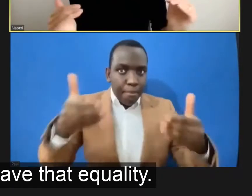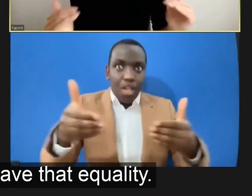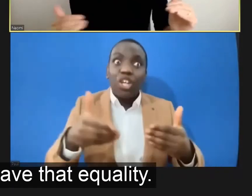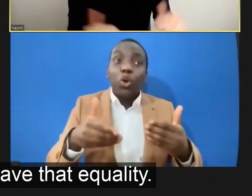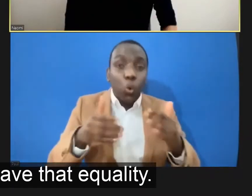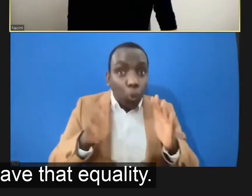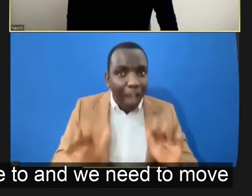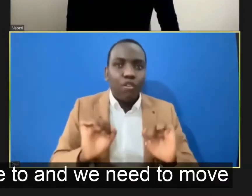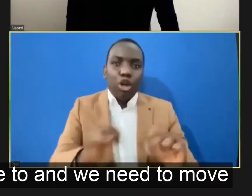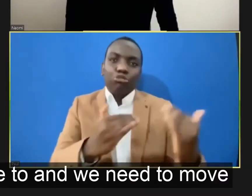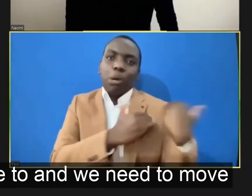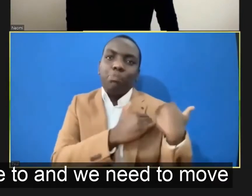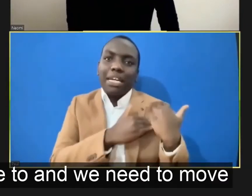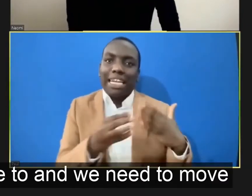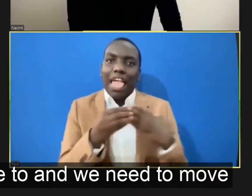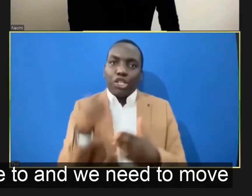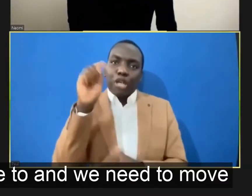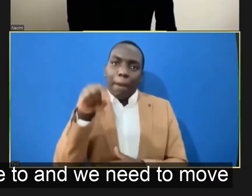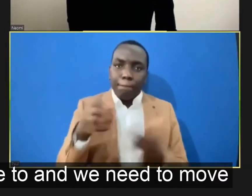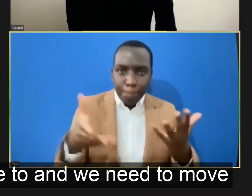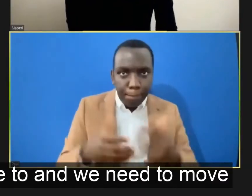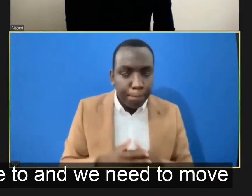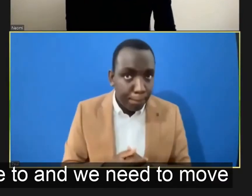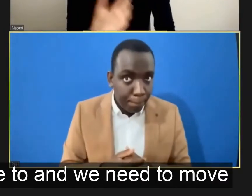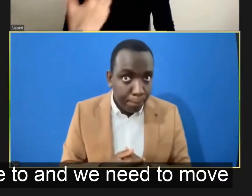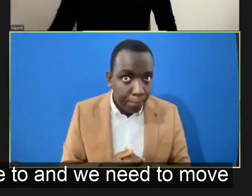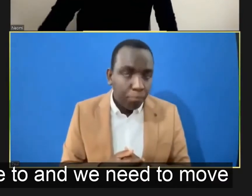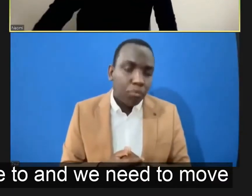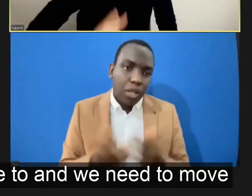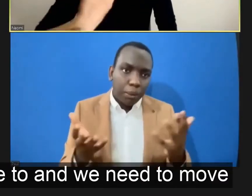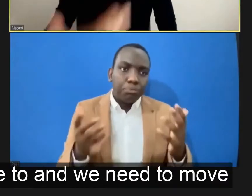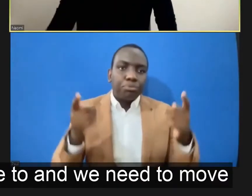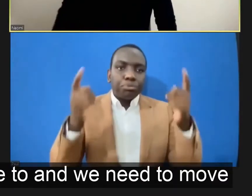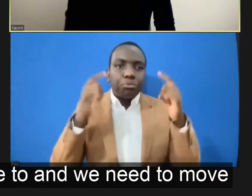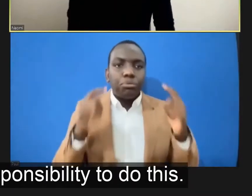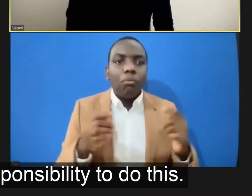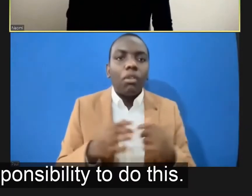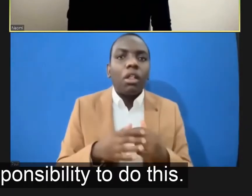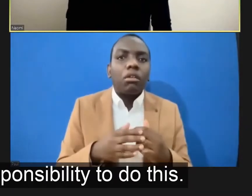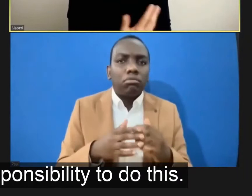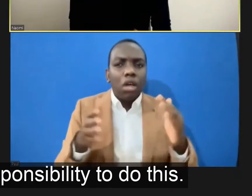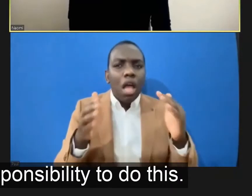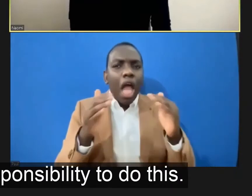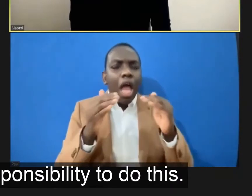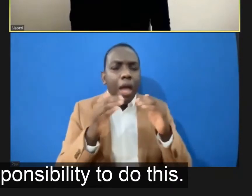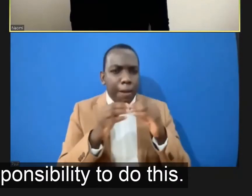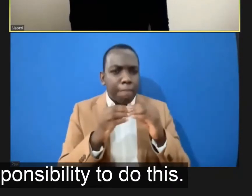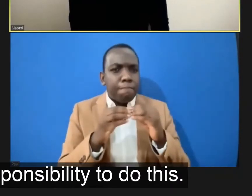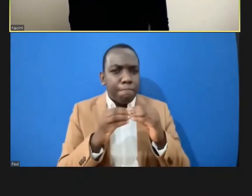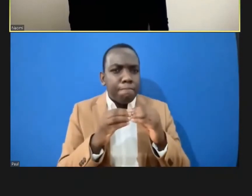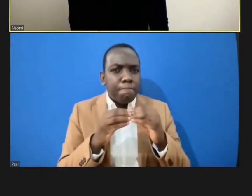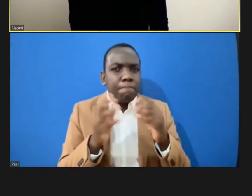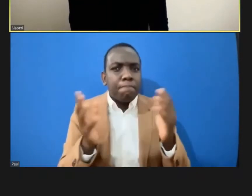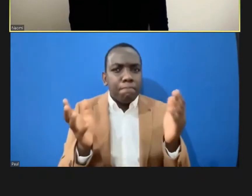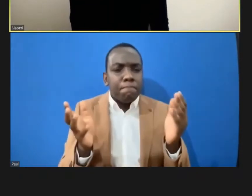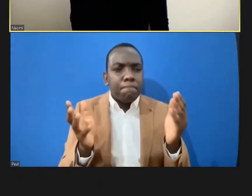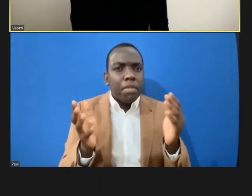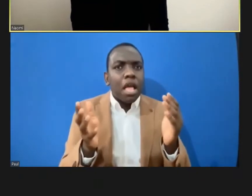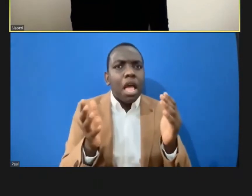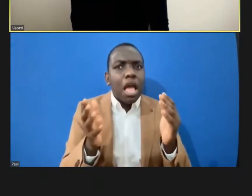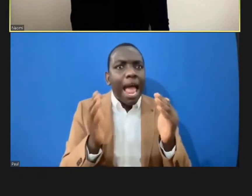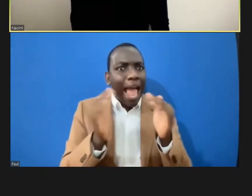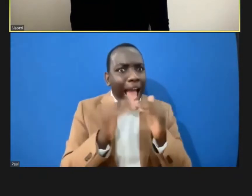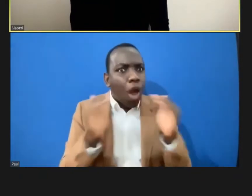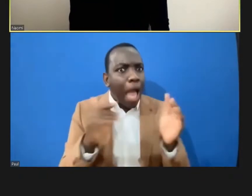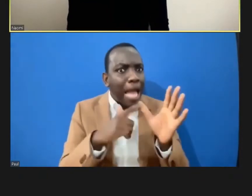and have that equality. But we still have places to move to, and we need to move forward, and we have a responsibility to do this.